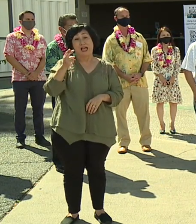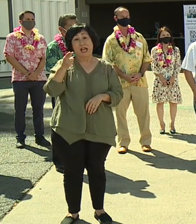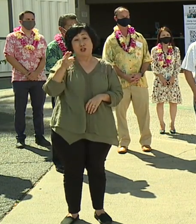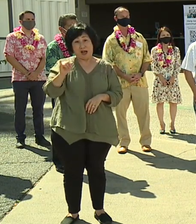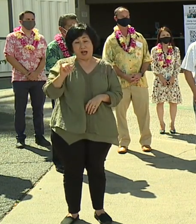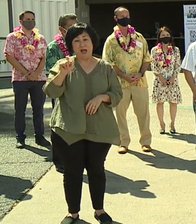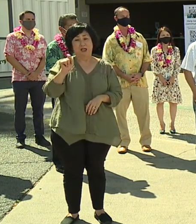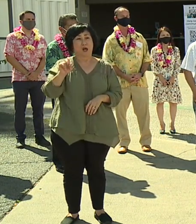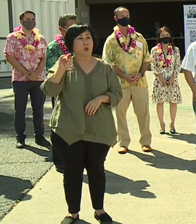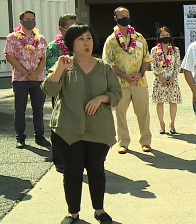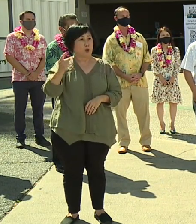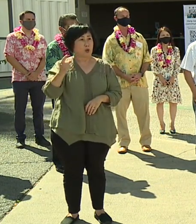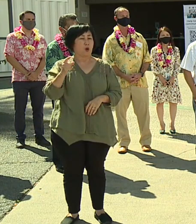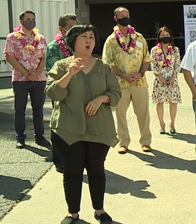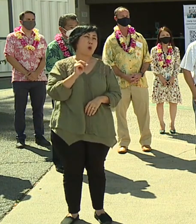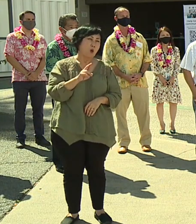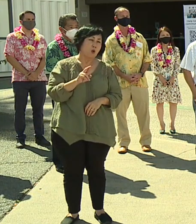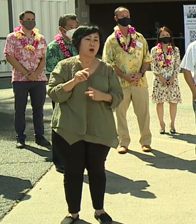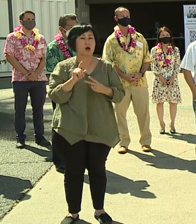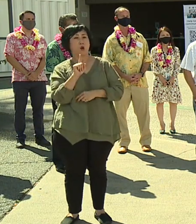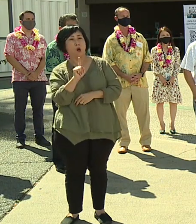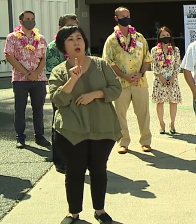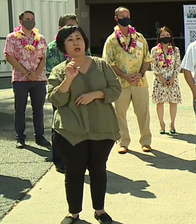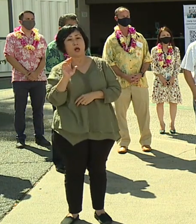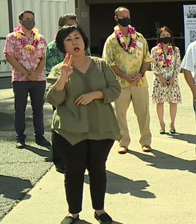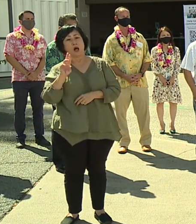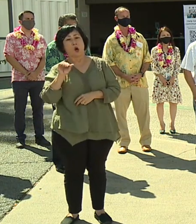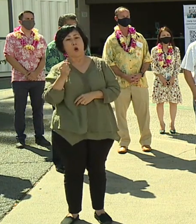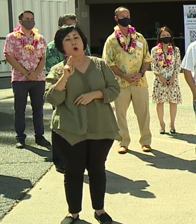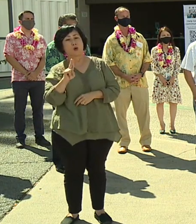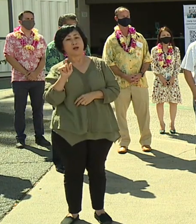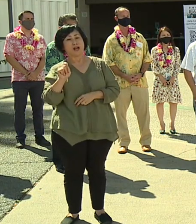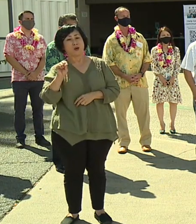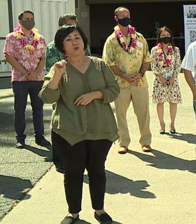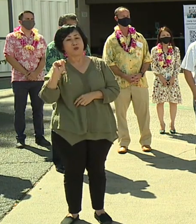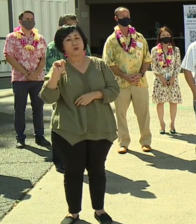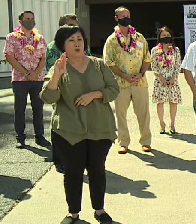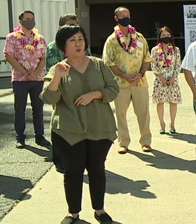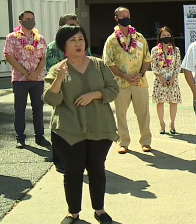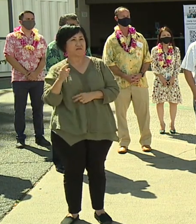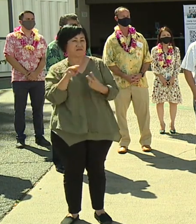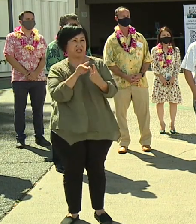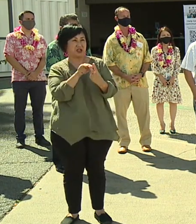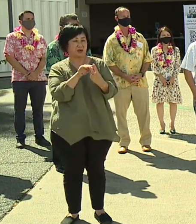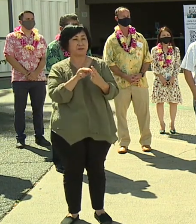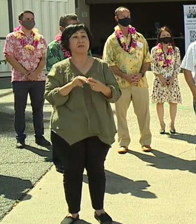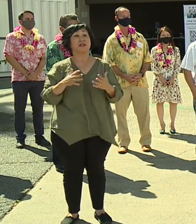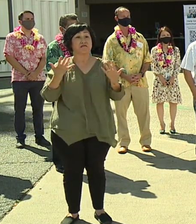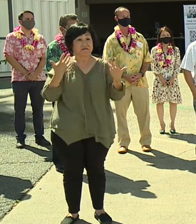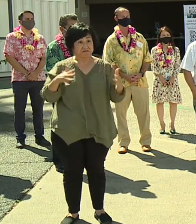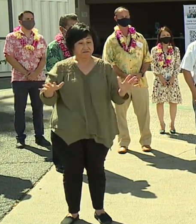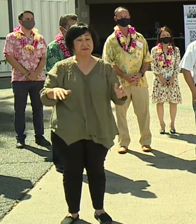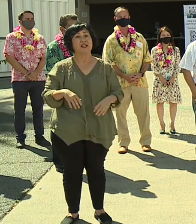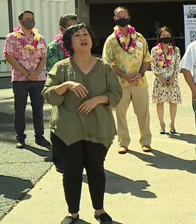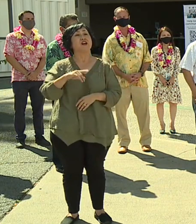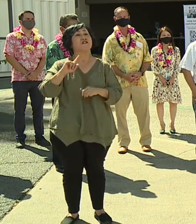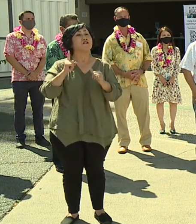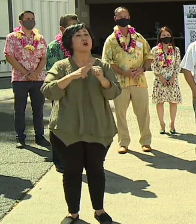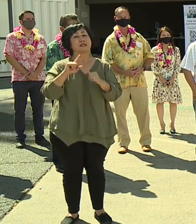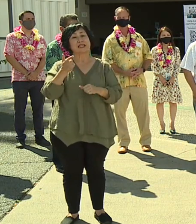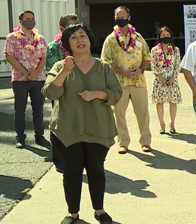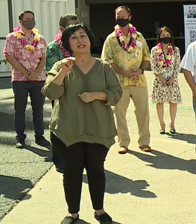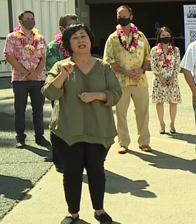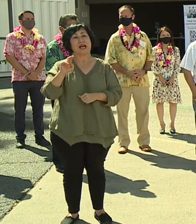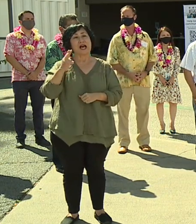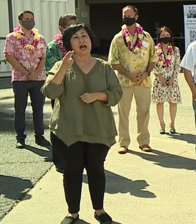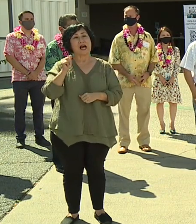kidneyhi.org, or oneoahu.org for more information. With that, we have a couple other people who want to have speak. The first one is Glenn